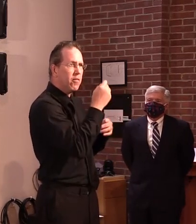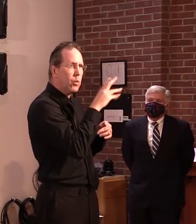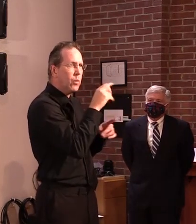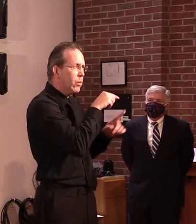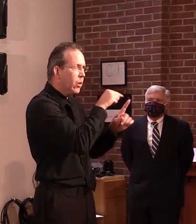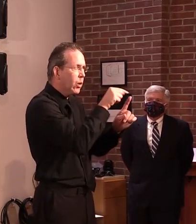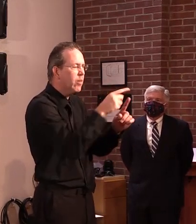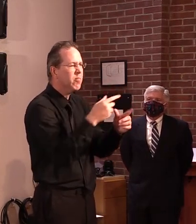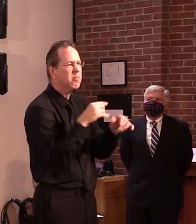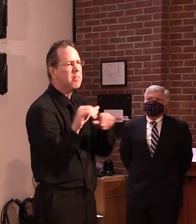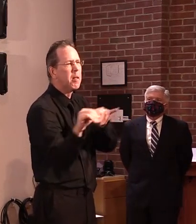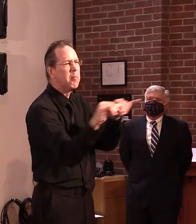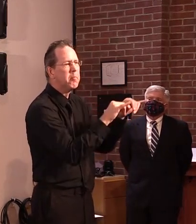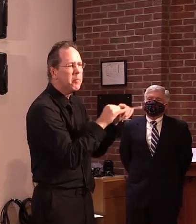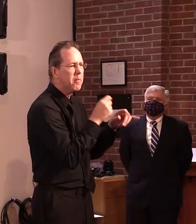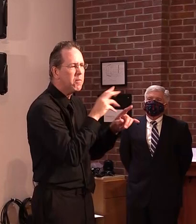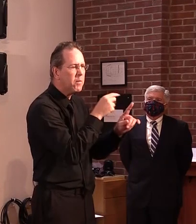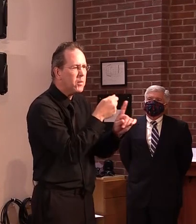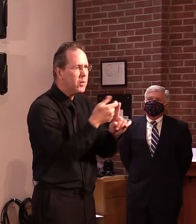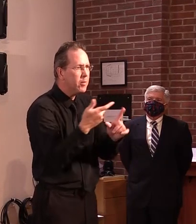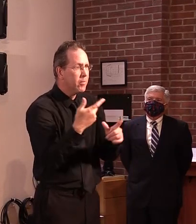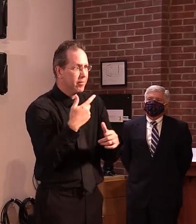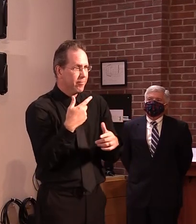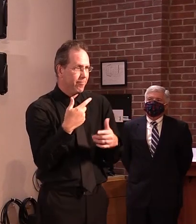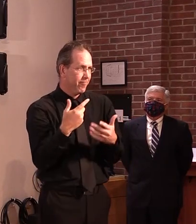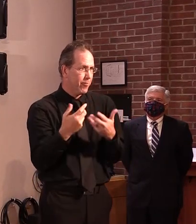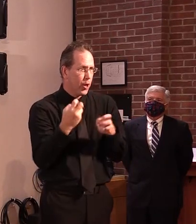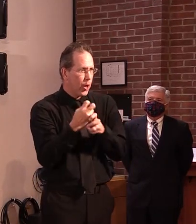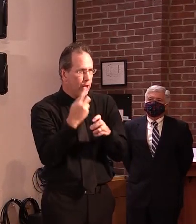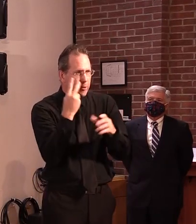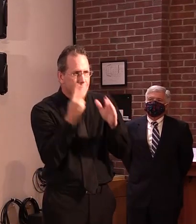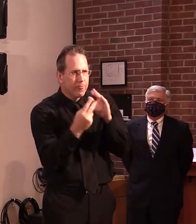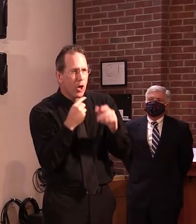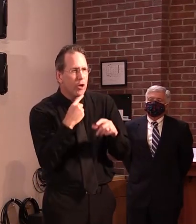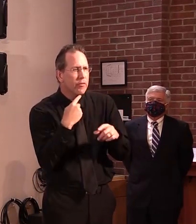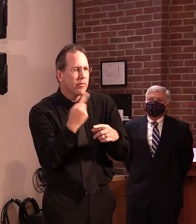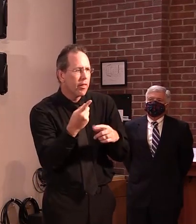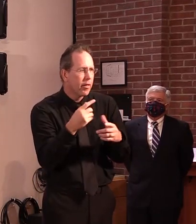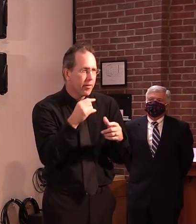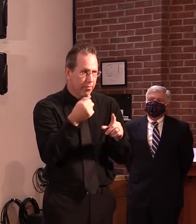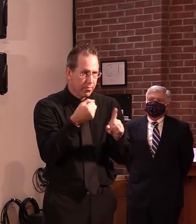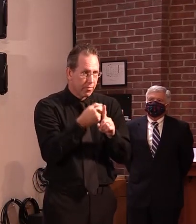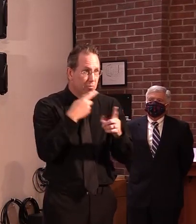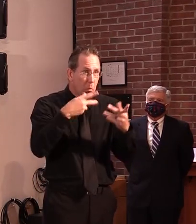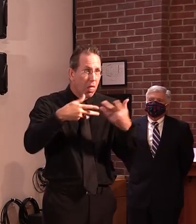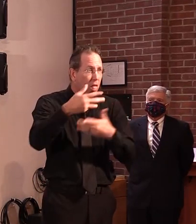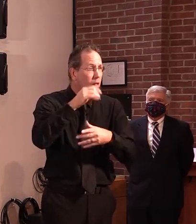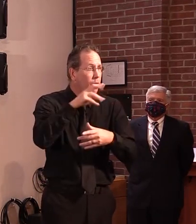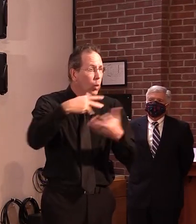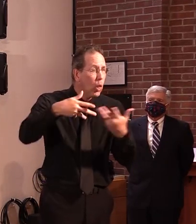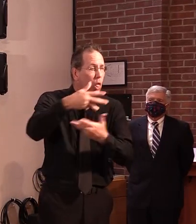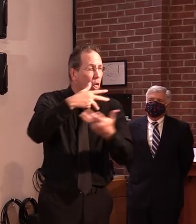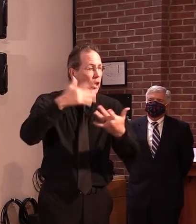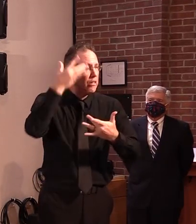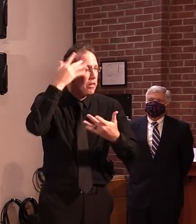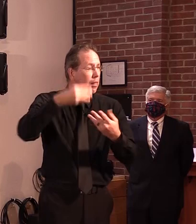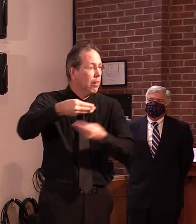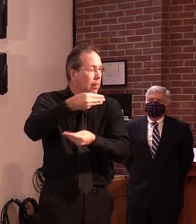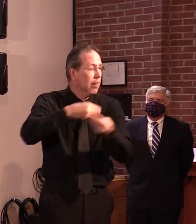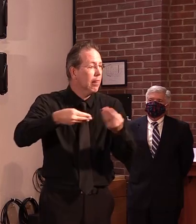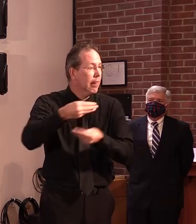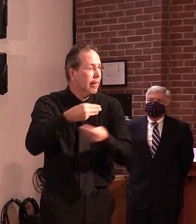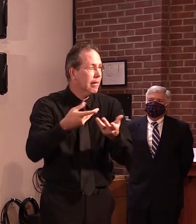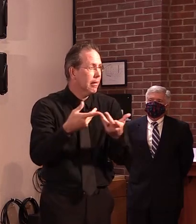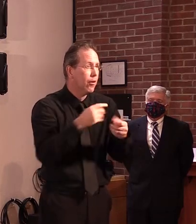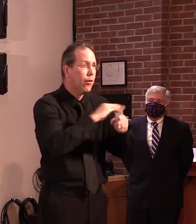make assumptions like that if there's still a reasonable amount of COVID circulating in the community. So it'll become very,